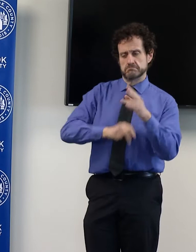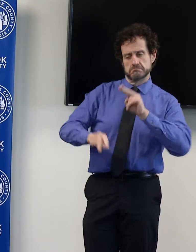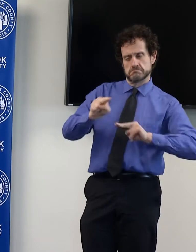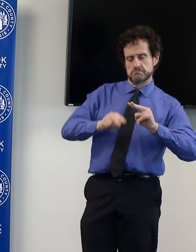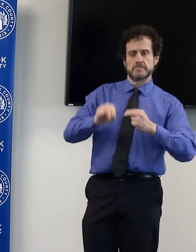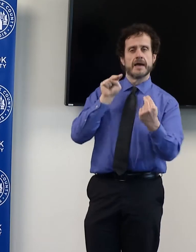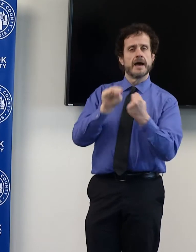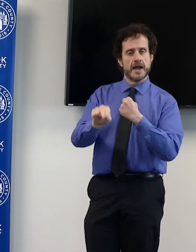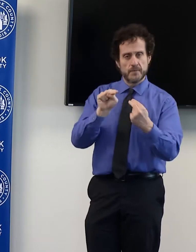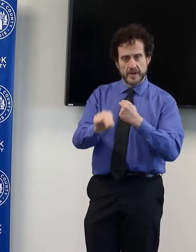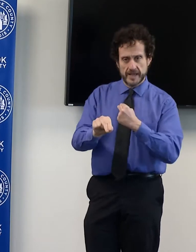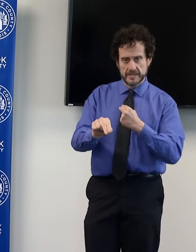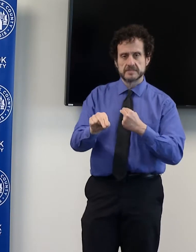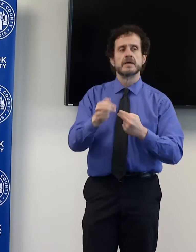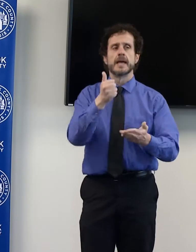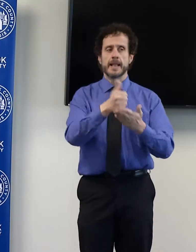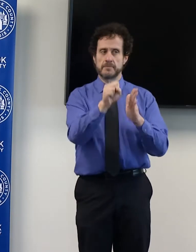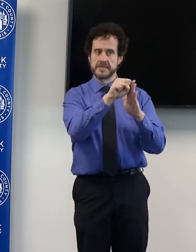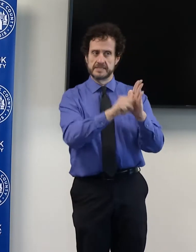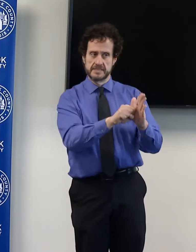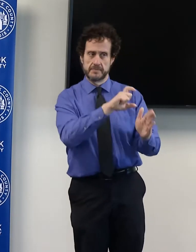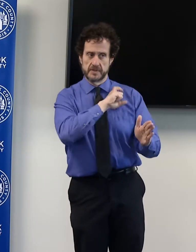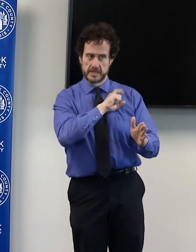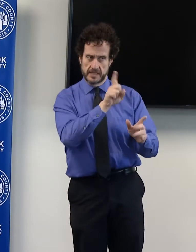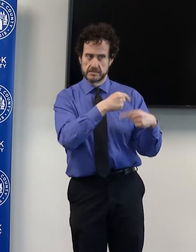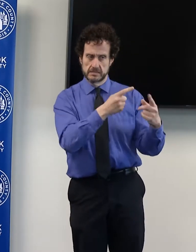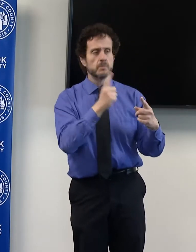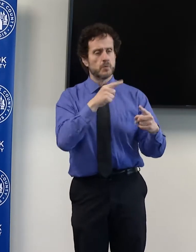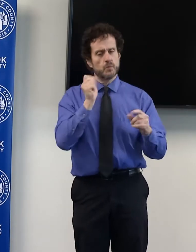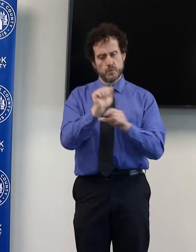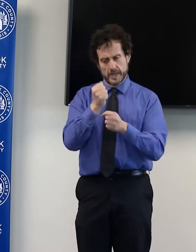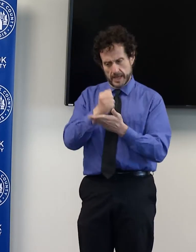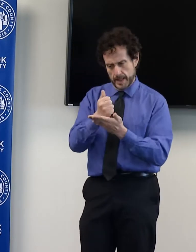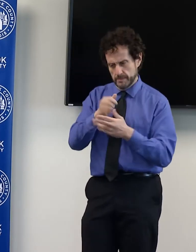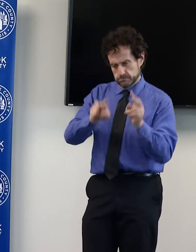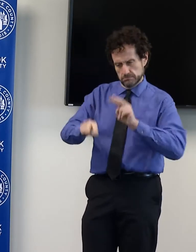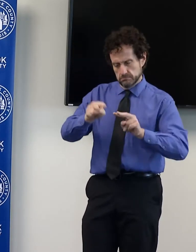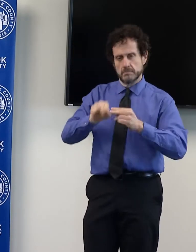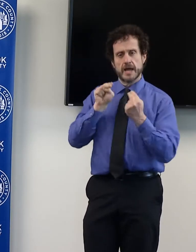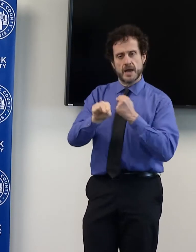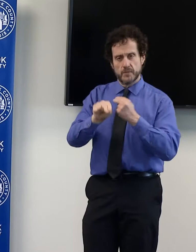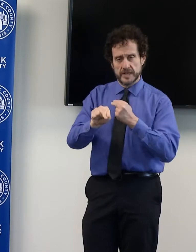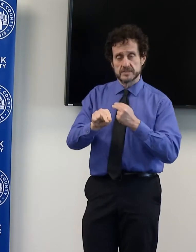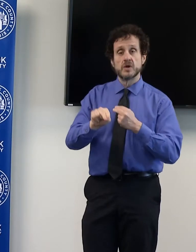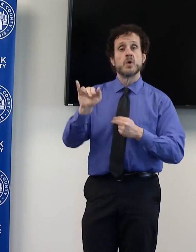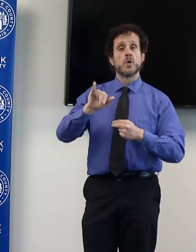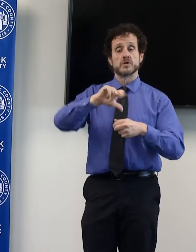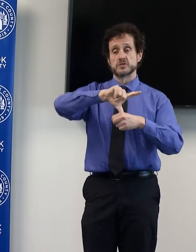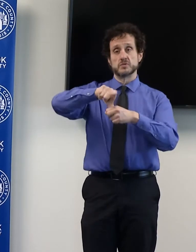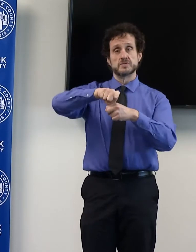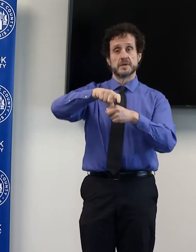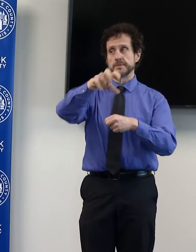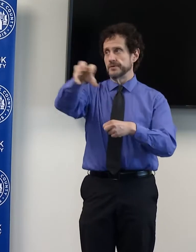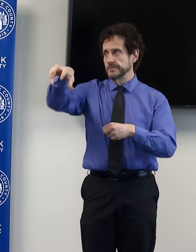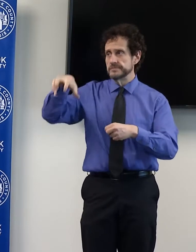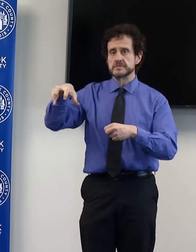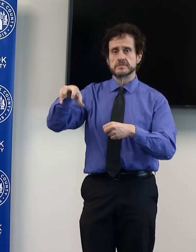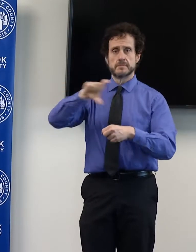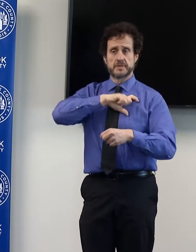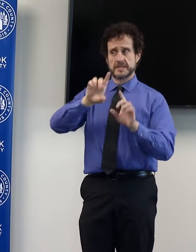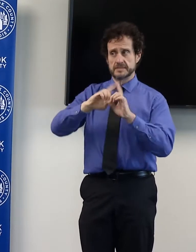that they have done over the years. But then we're working with our suburban police departments. Many of them are handling things on their